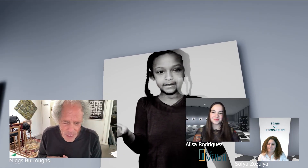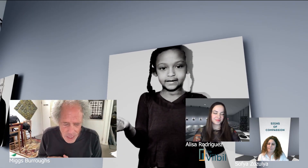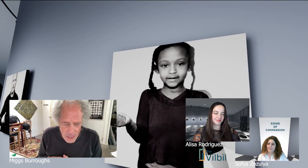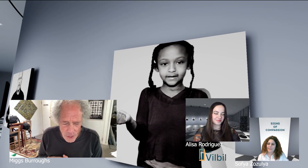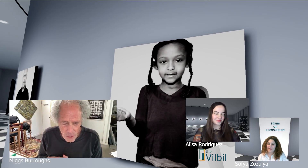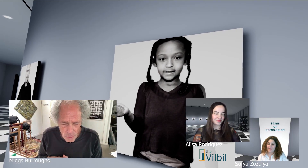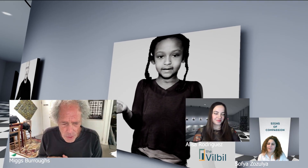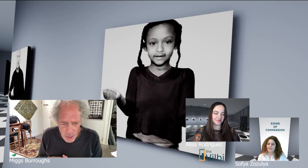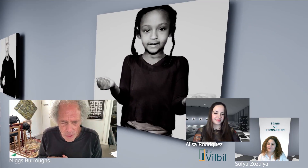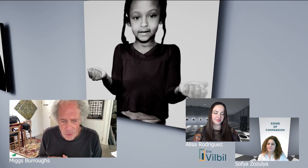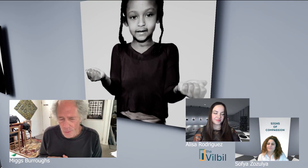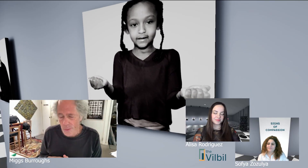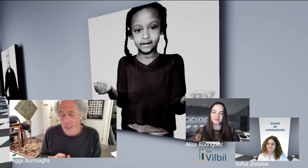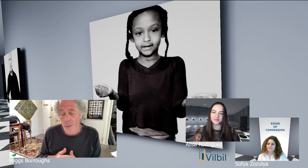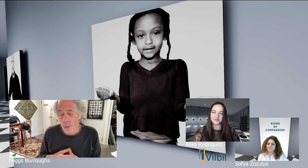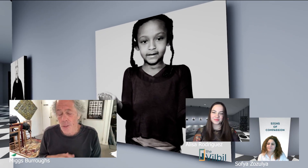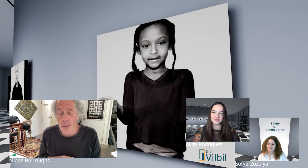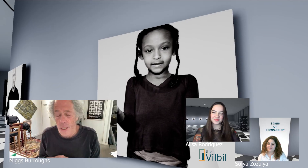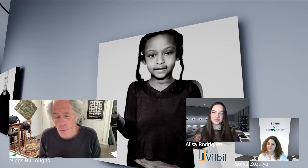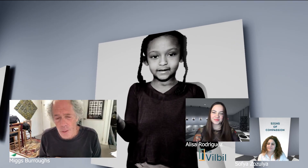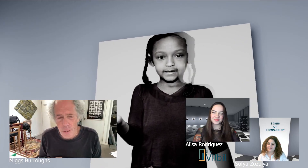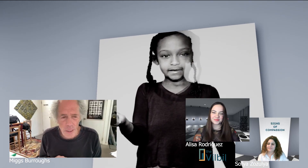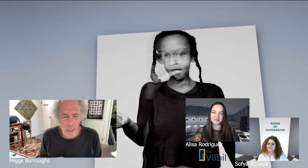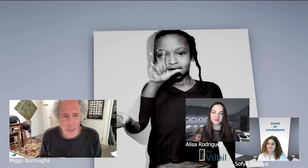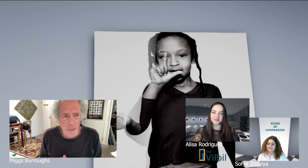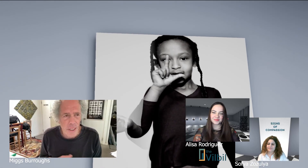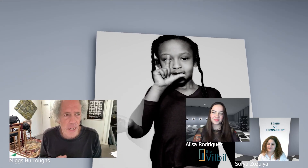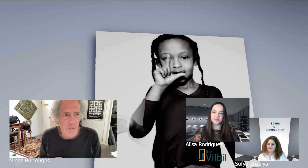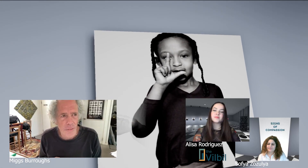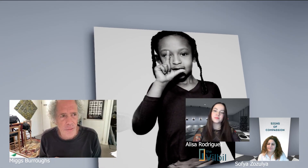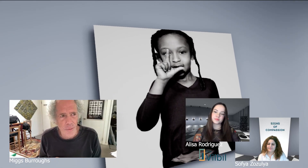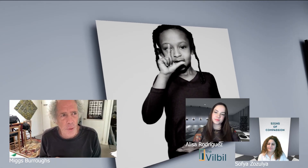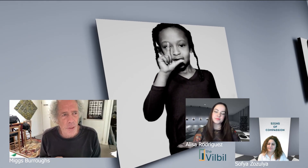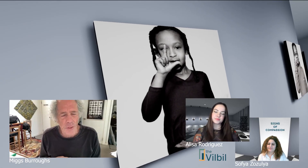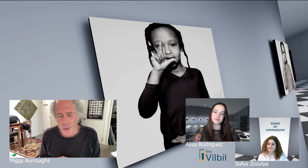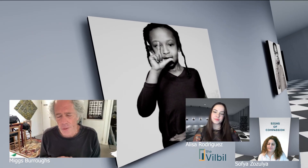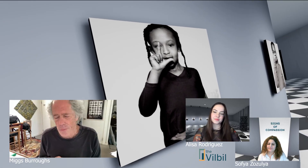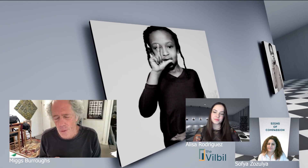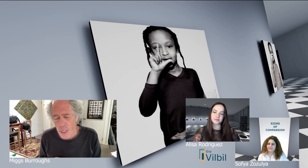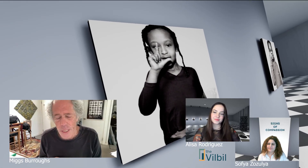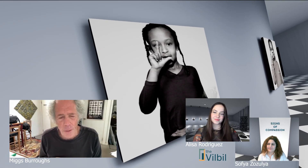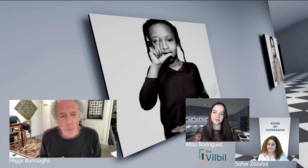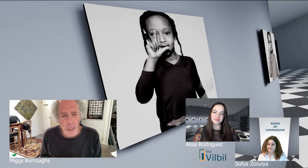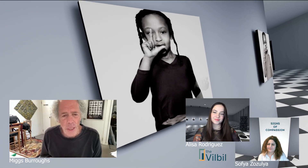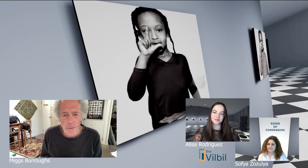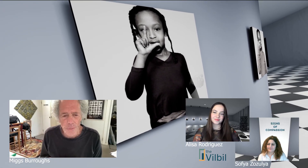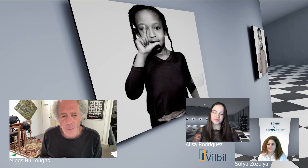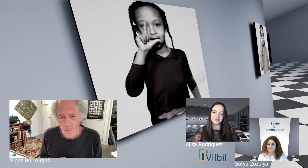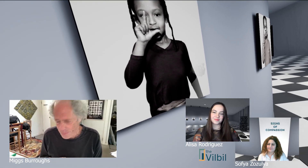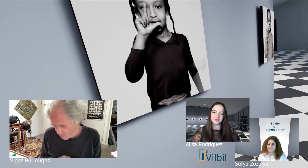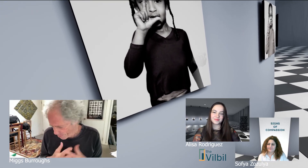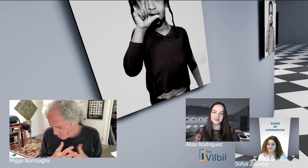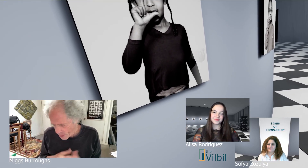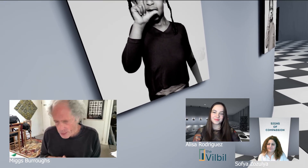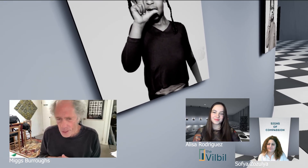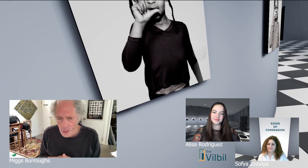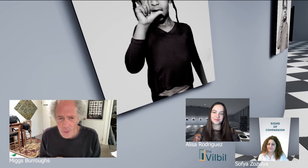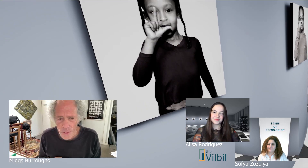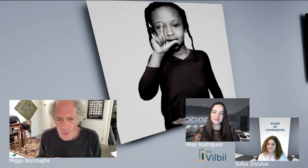And that's it took a lot of work. It took like a year and a half of work just creating it, but and there it was.